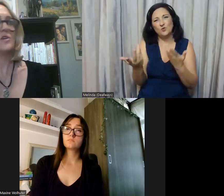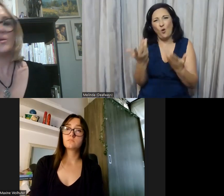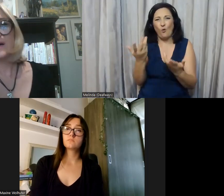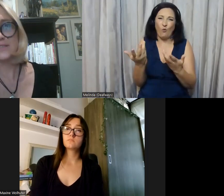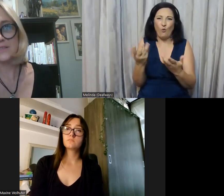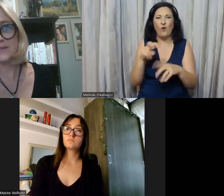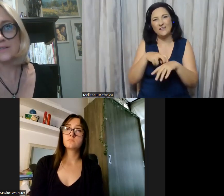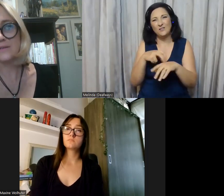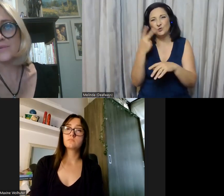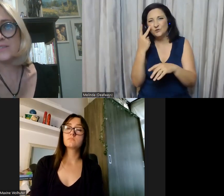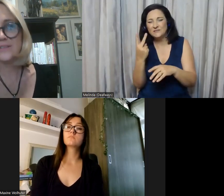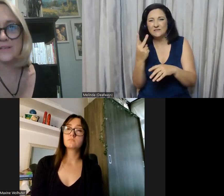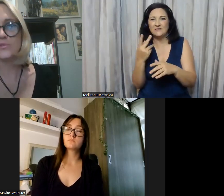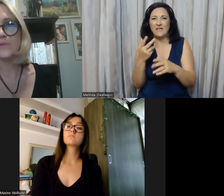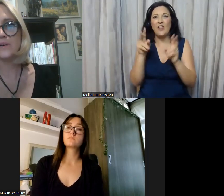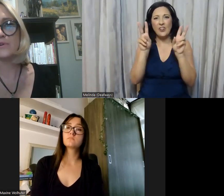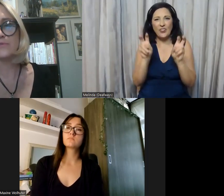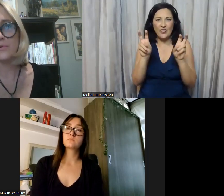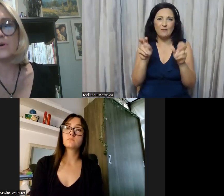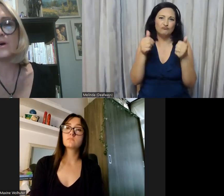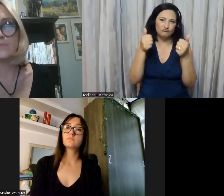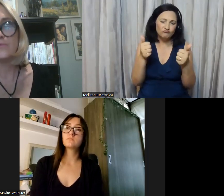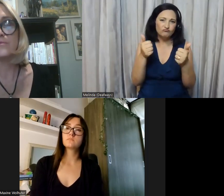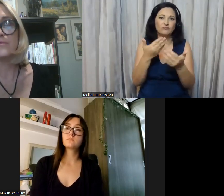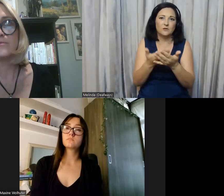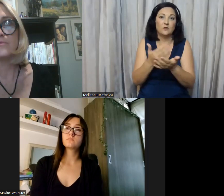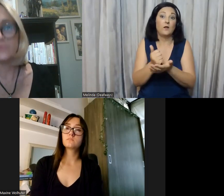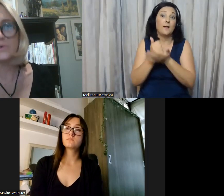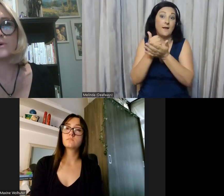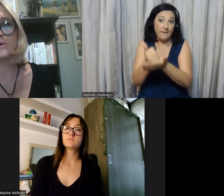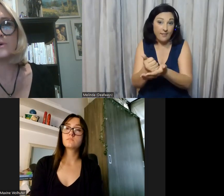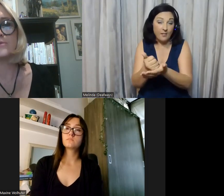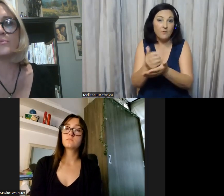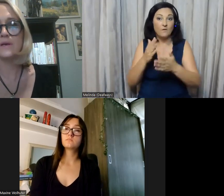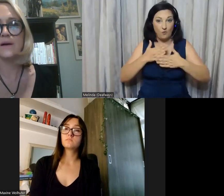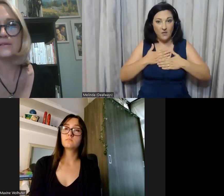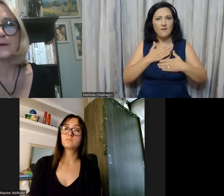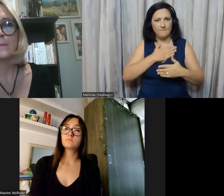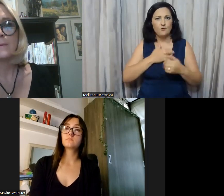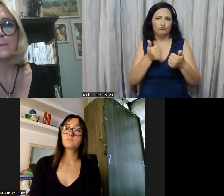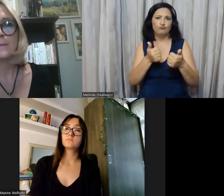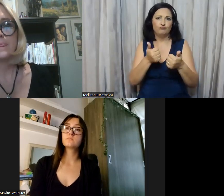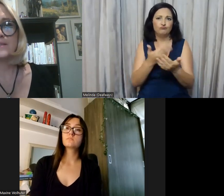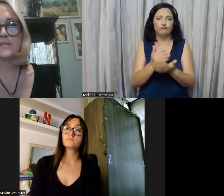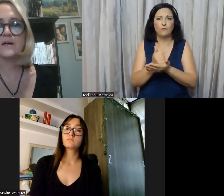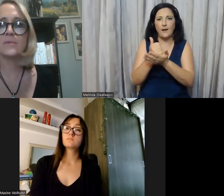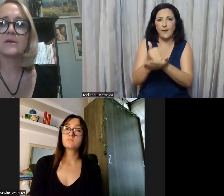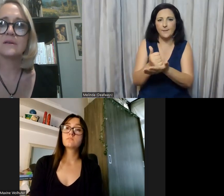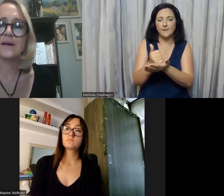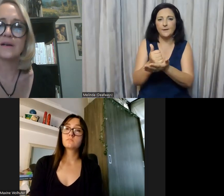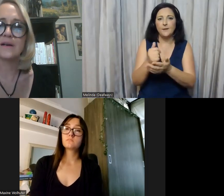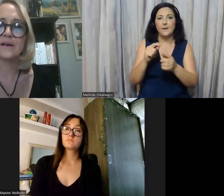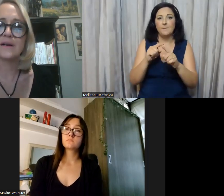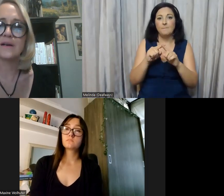It's a nice theme to me for to work with for me, and it's